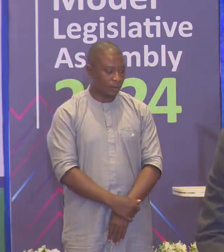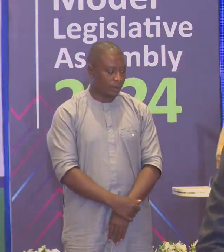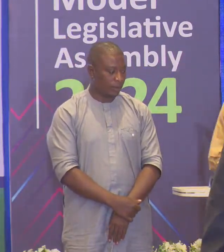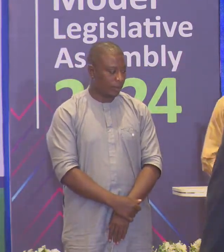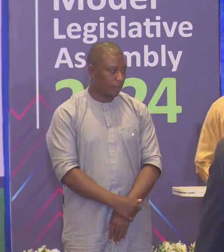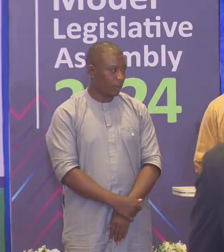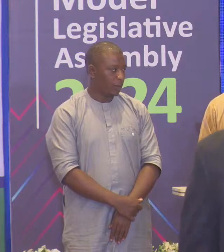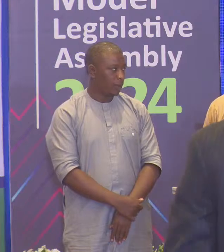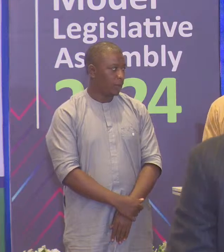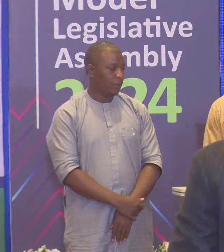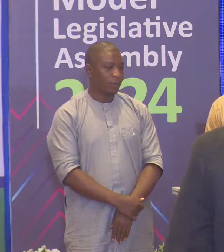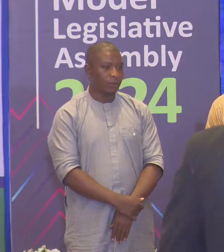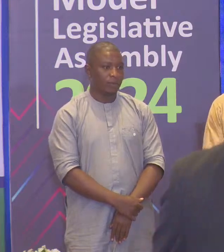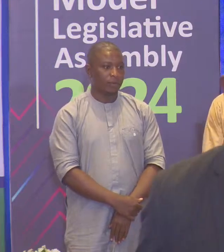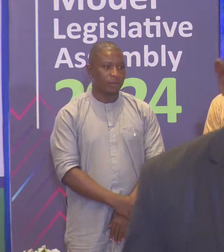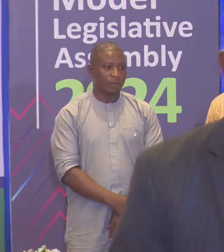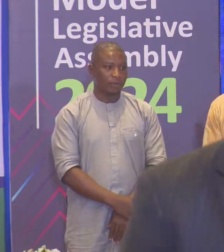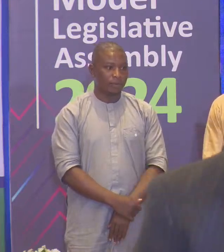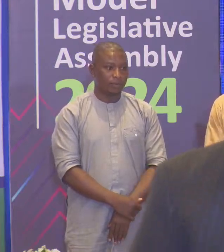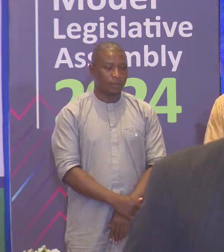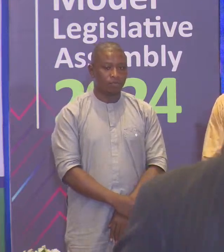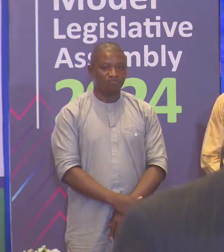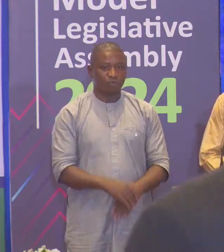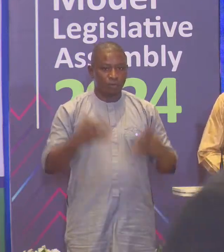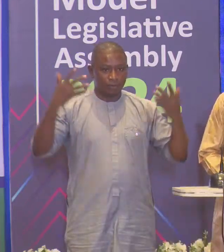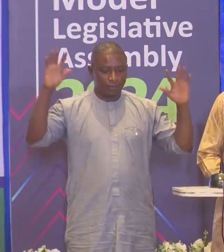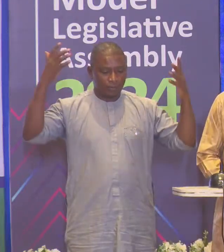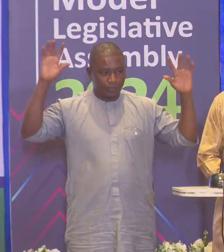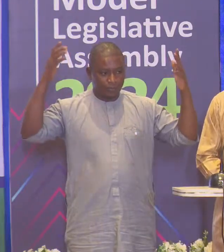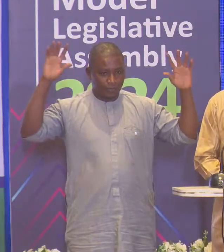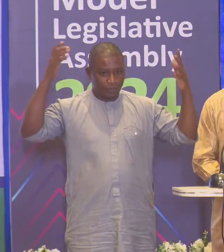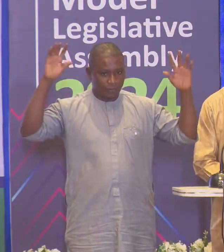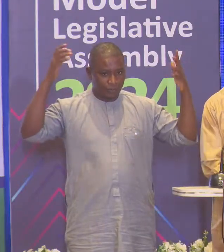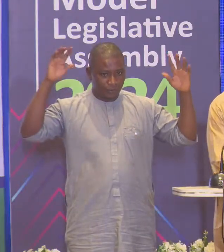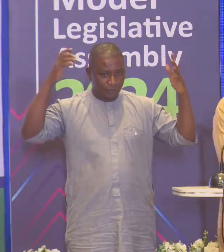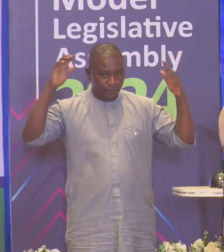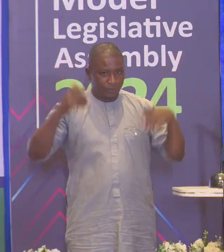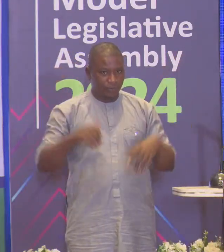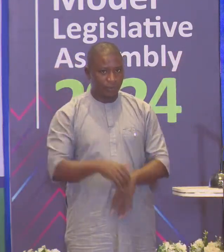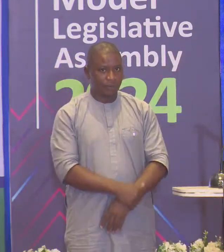Right. Let's applaud Mr. Clement Wanko again, please.